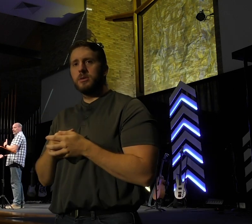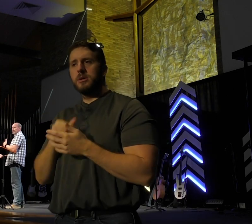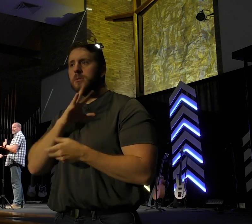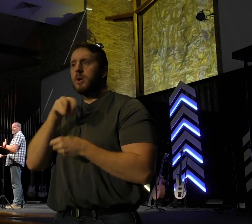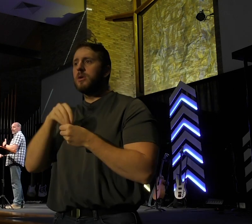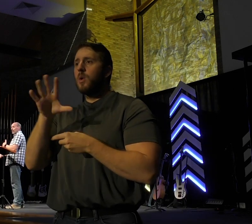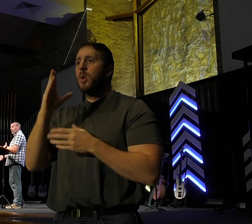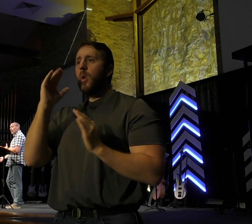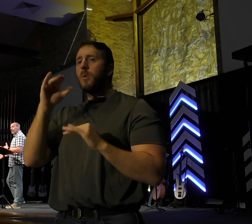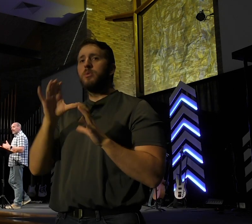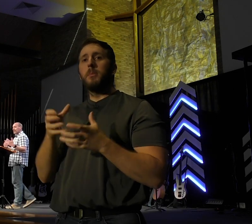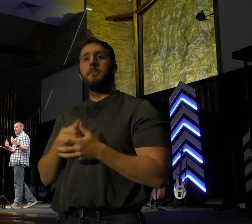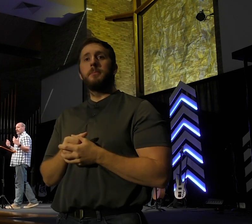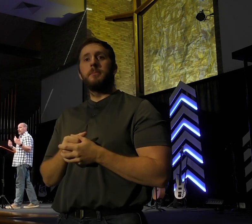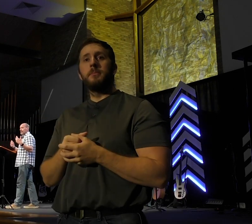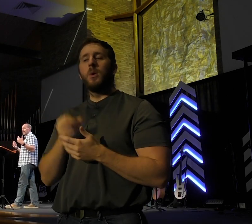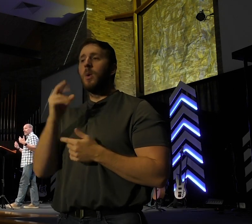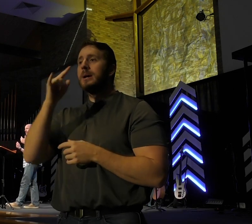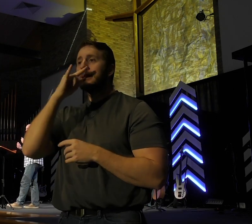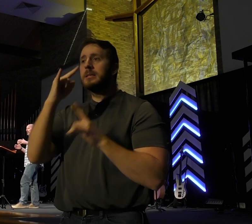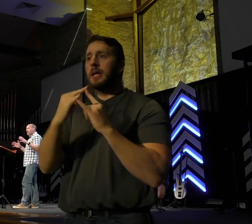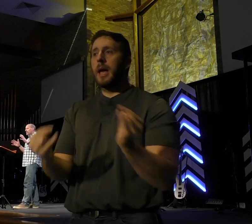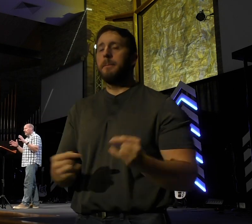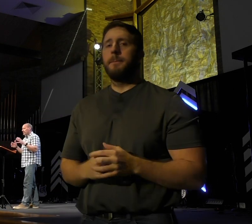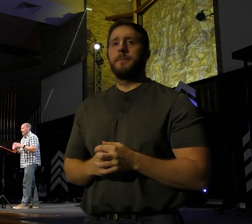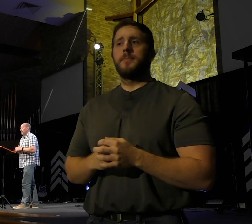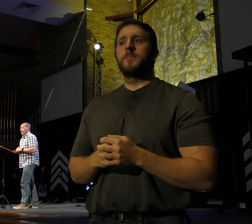hope group or to kids' camp.